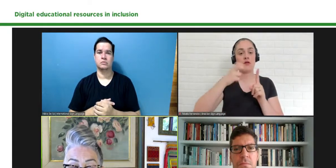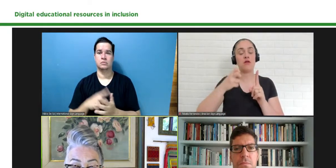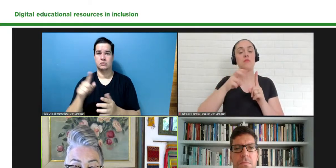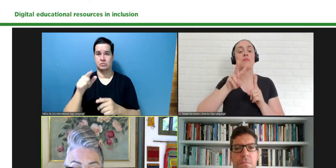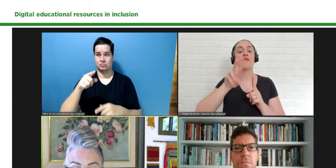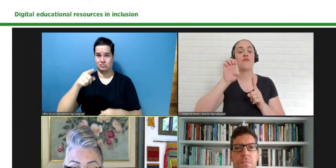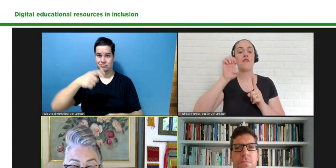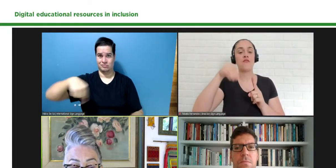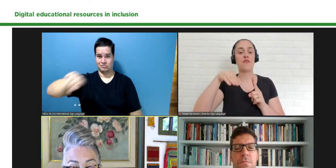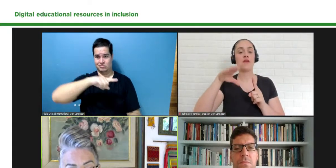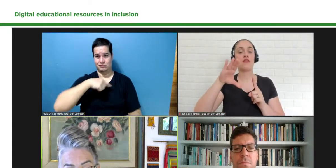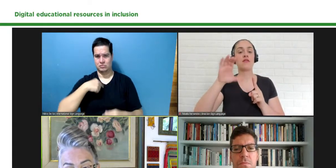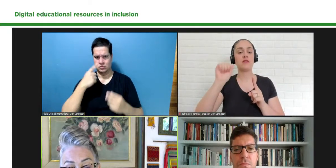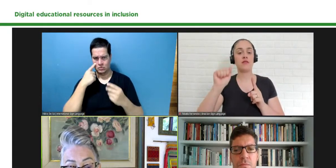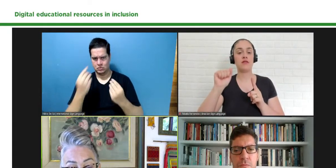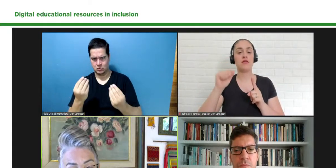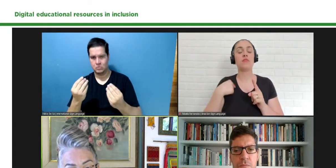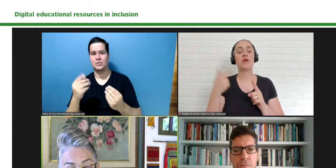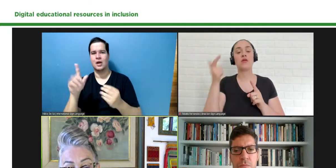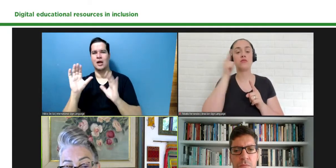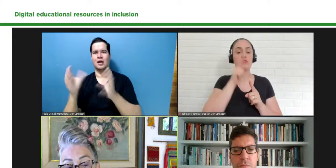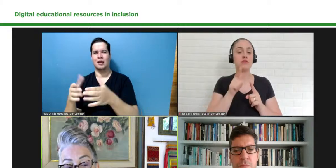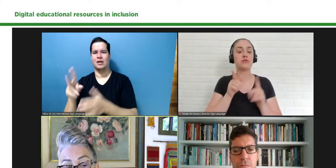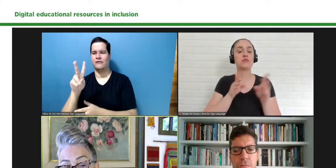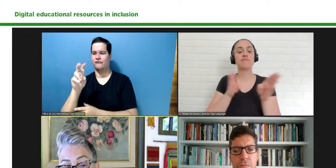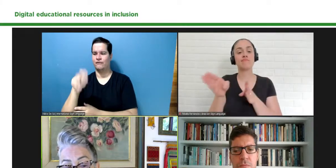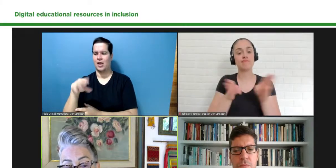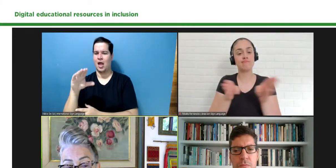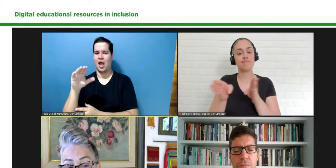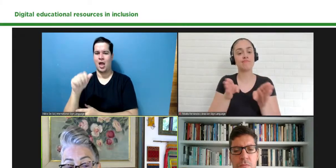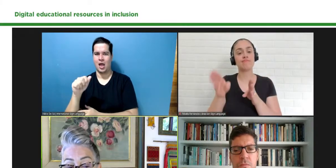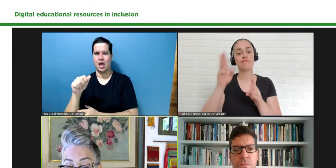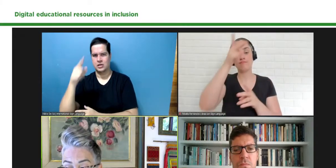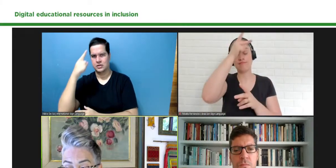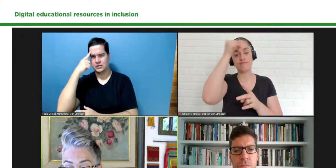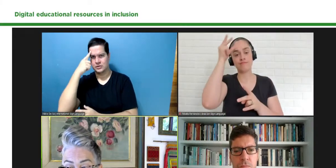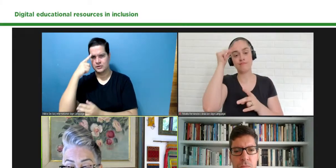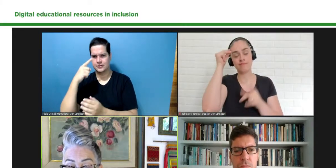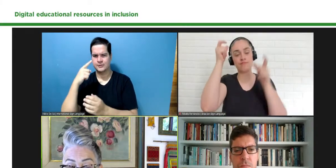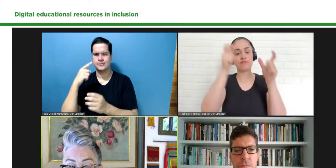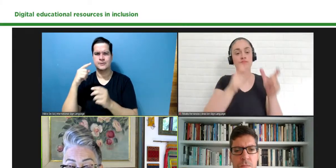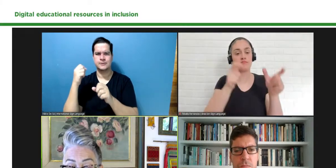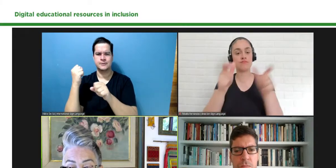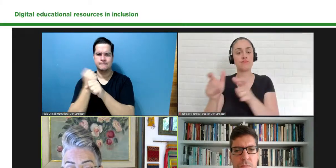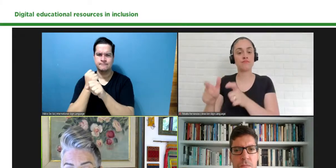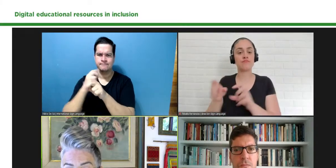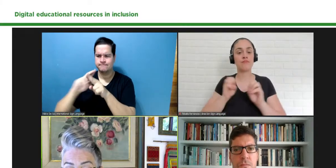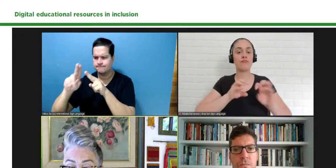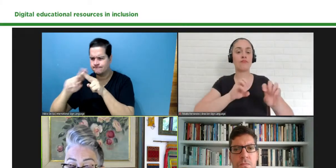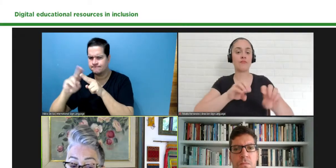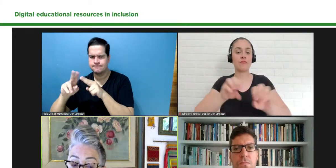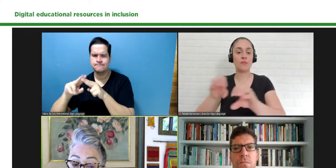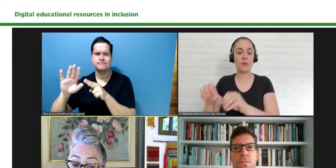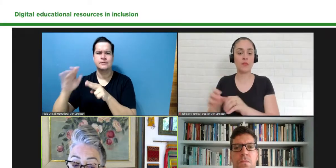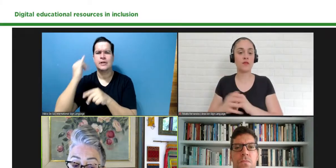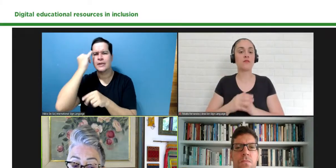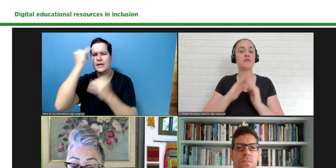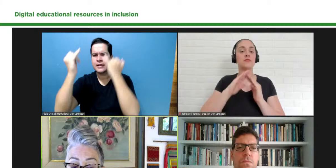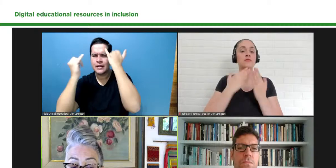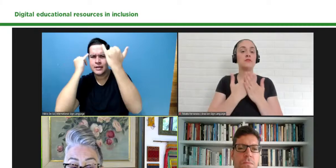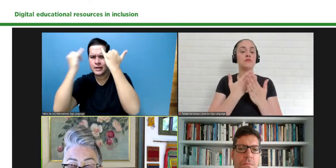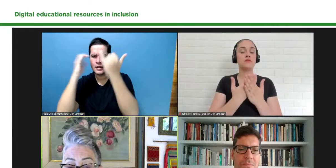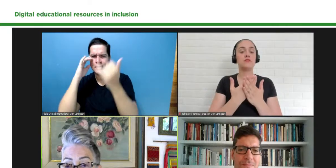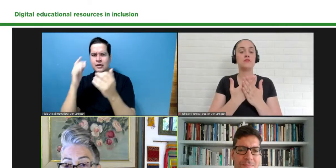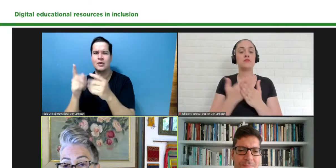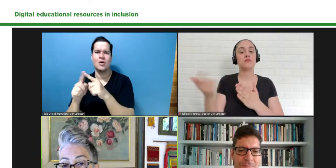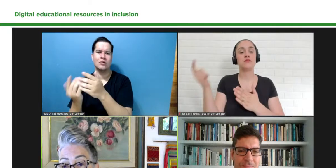a large online and accessible educational public place, a process that it is still being finalized